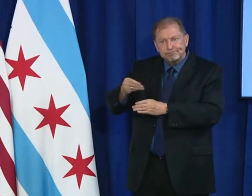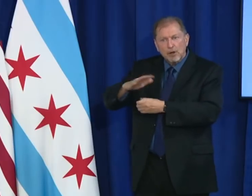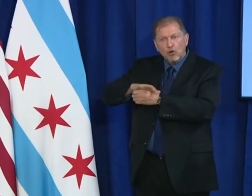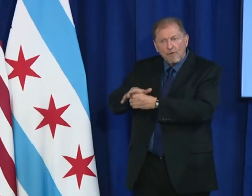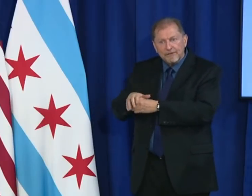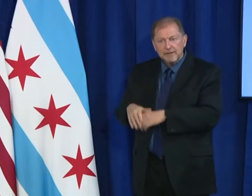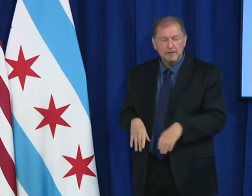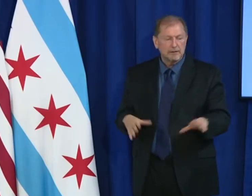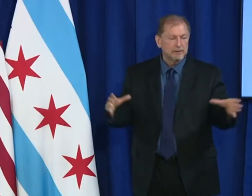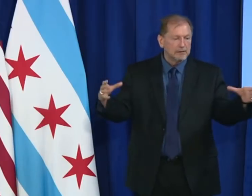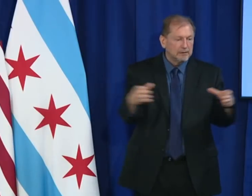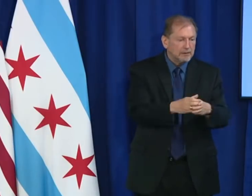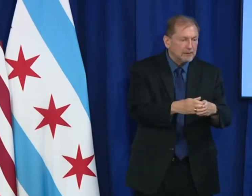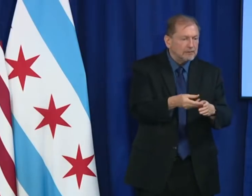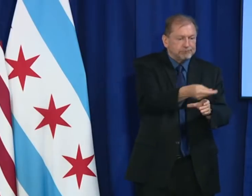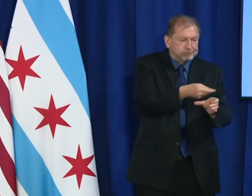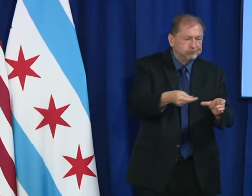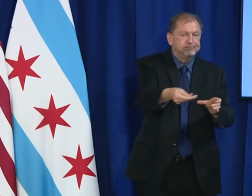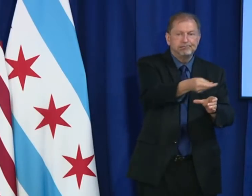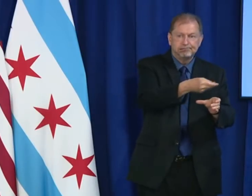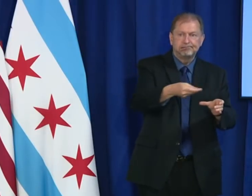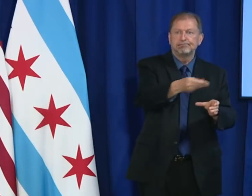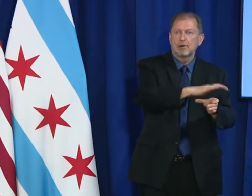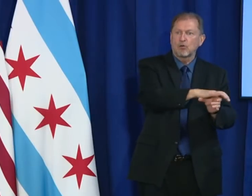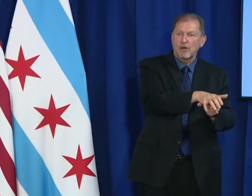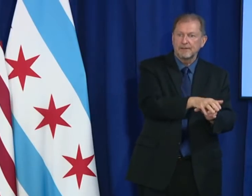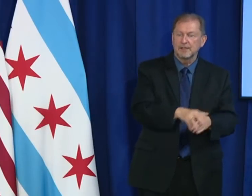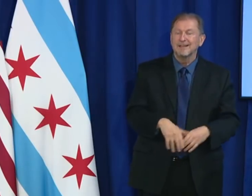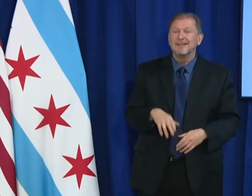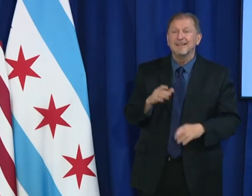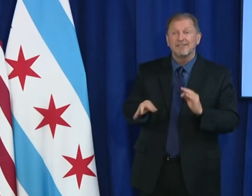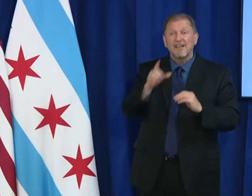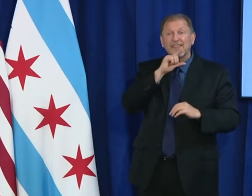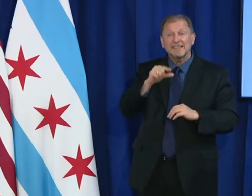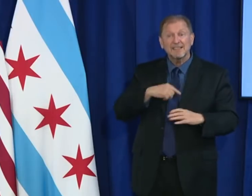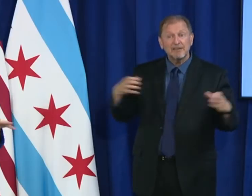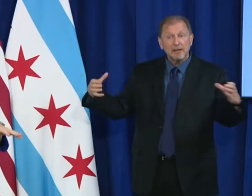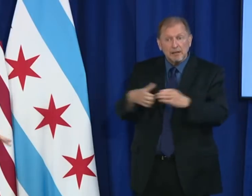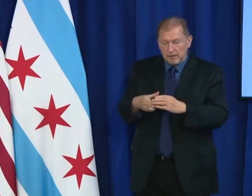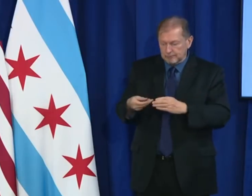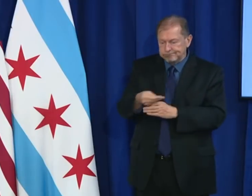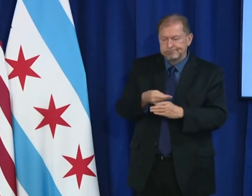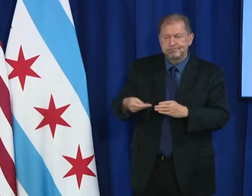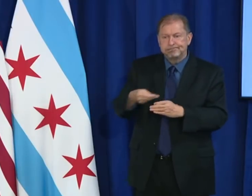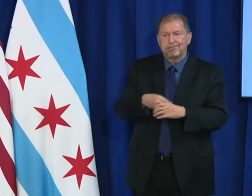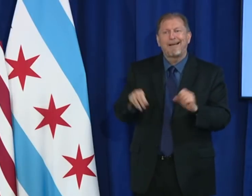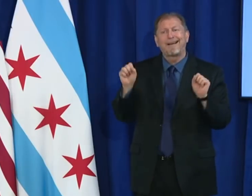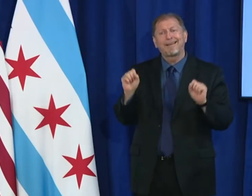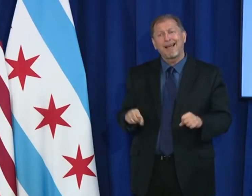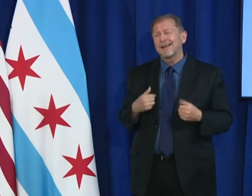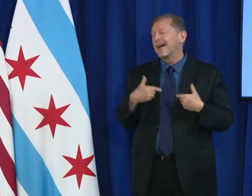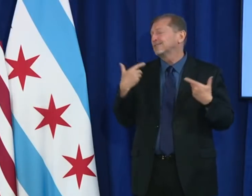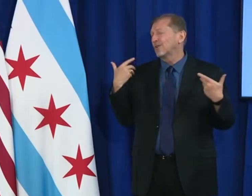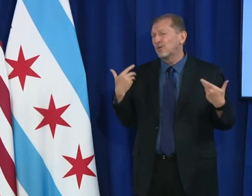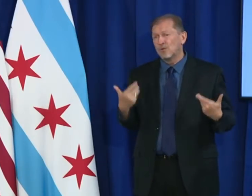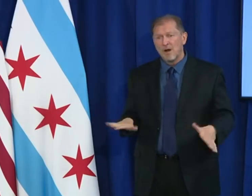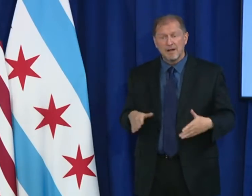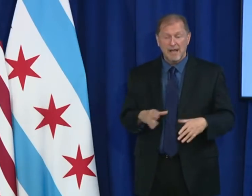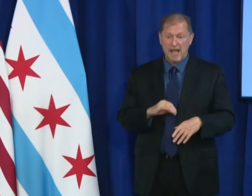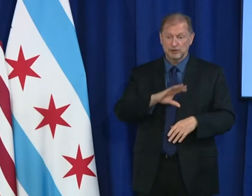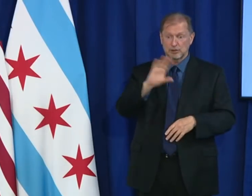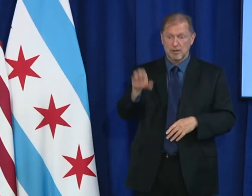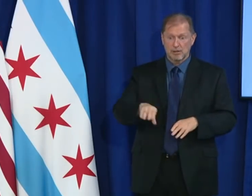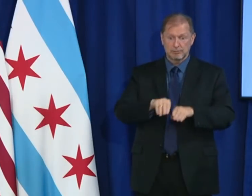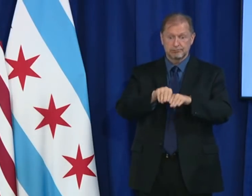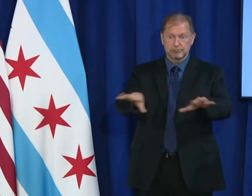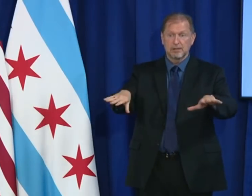significant COVID outbreaks. And I don't want that to be your Thanksgiving dinner. And I don't want that to happen across Chicago and get us to a point where